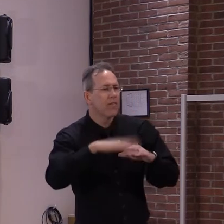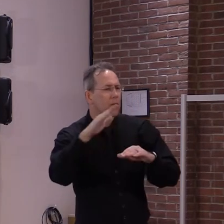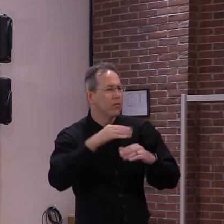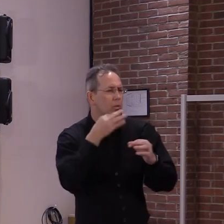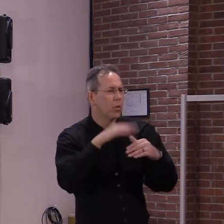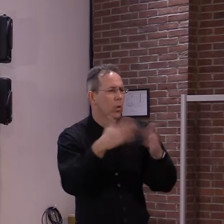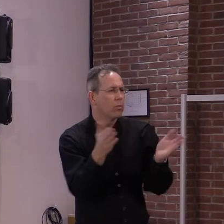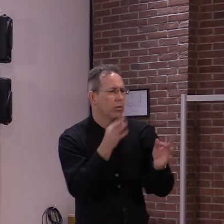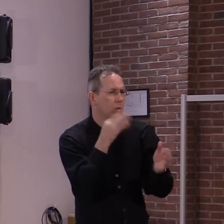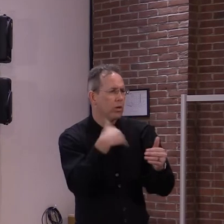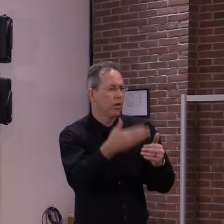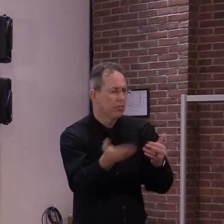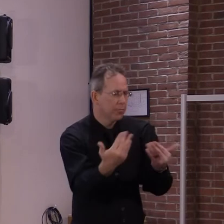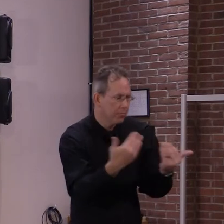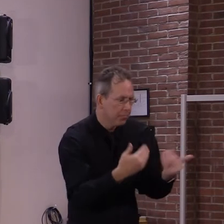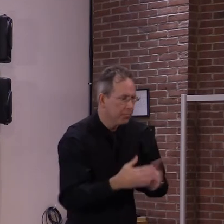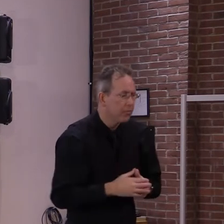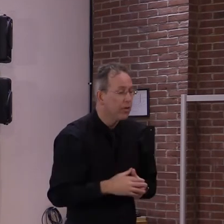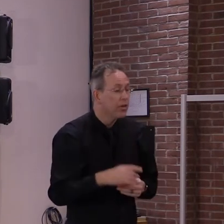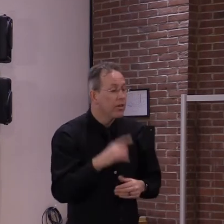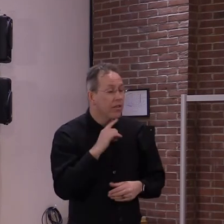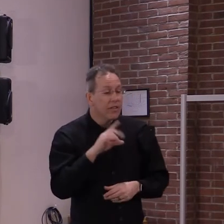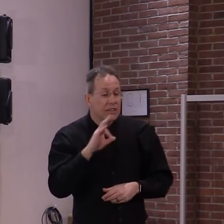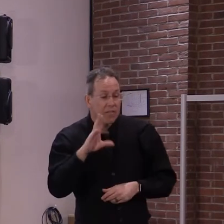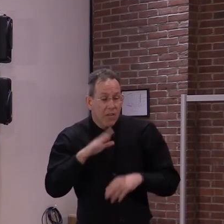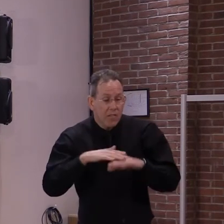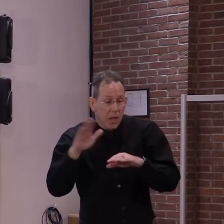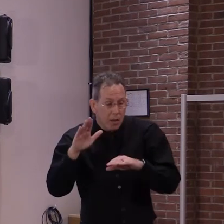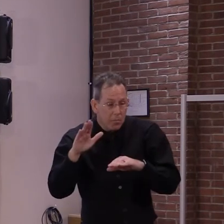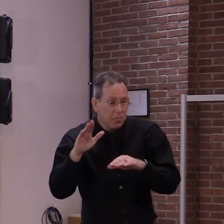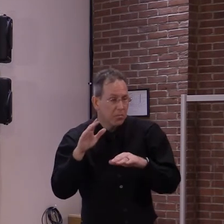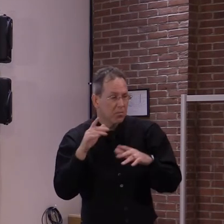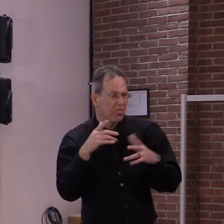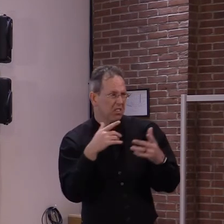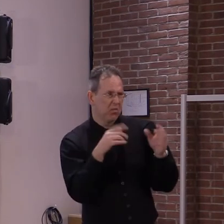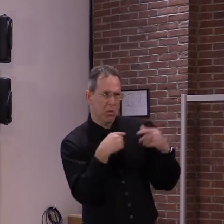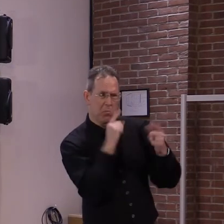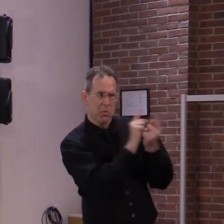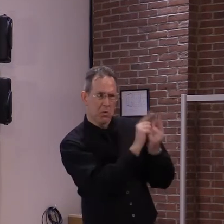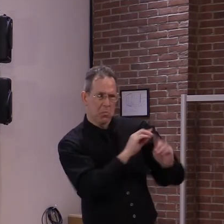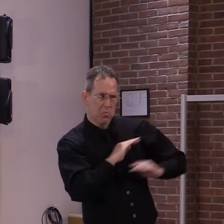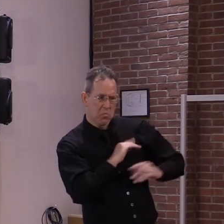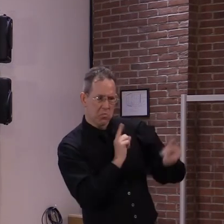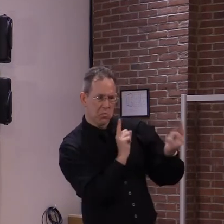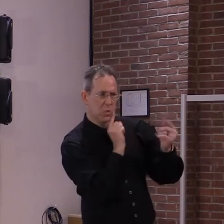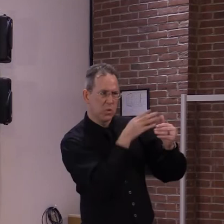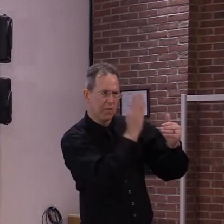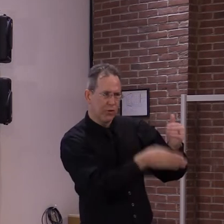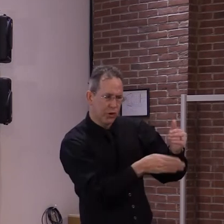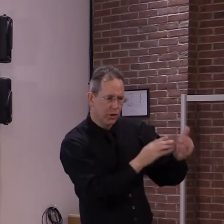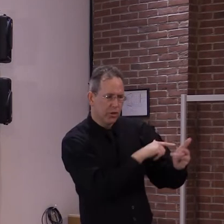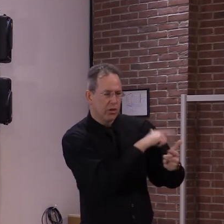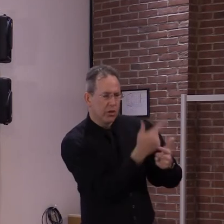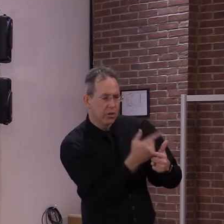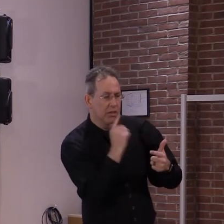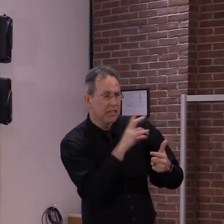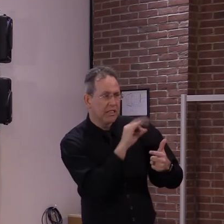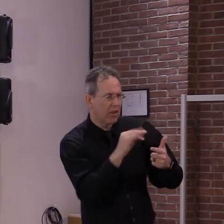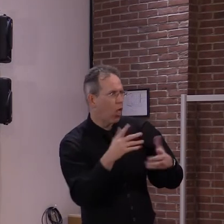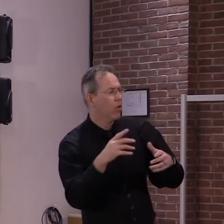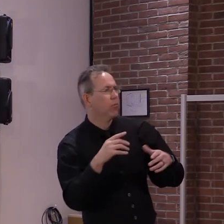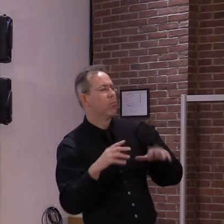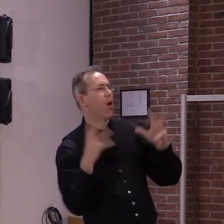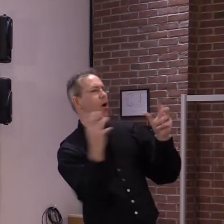plus uh we've had good response in the 70 plus so i think very very shortly you'll see us announce the 65